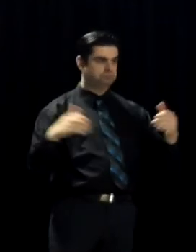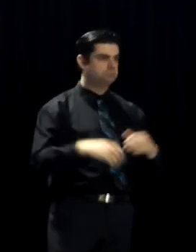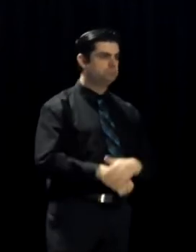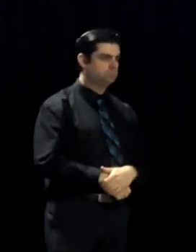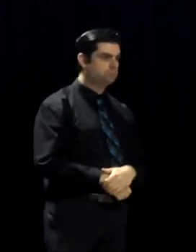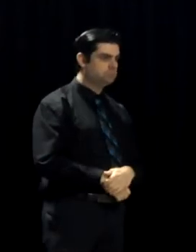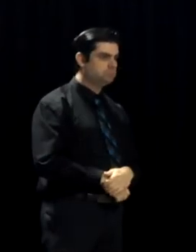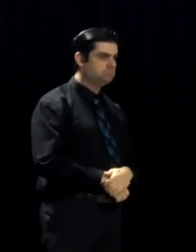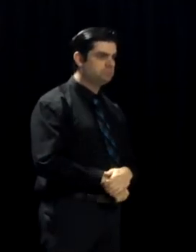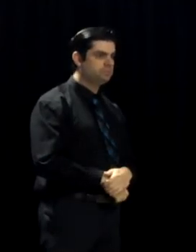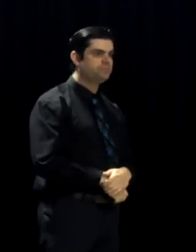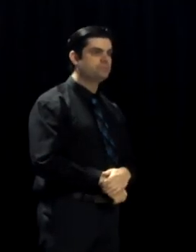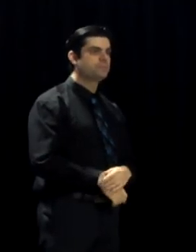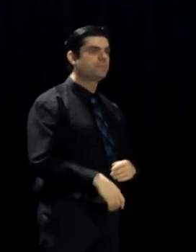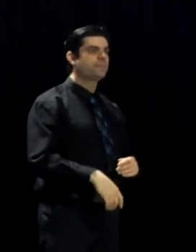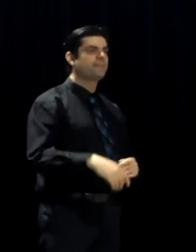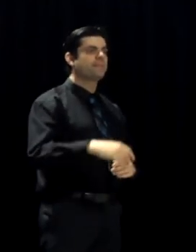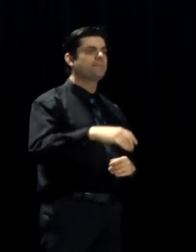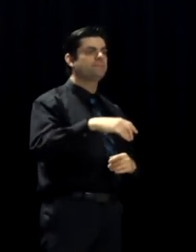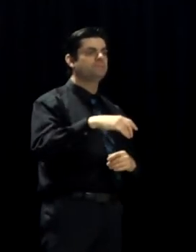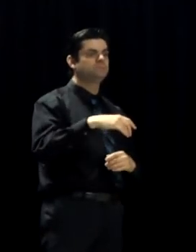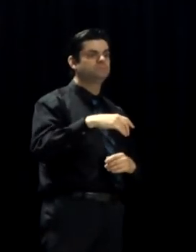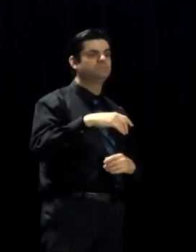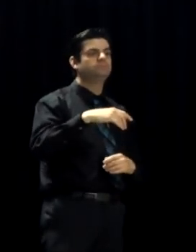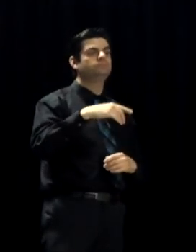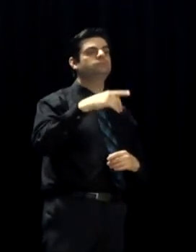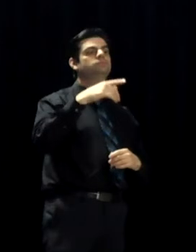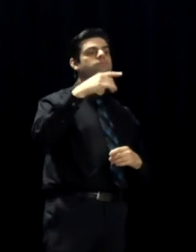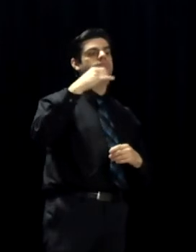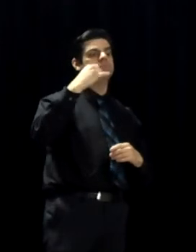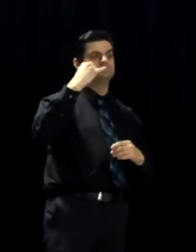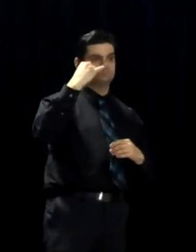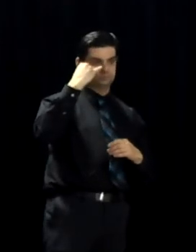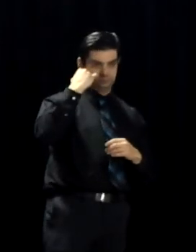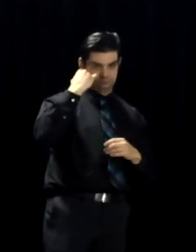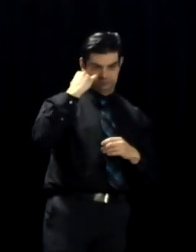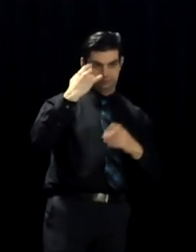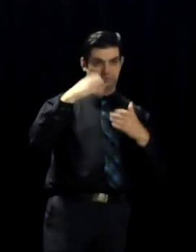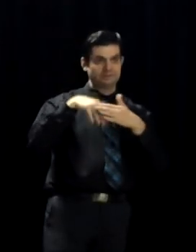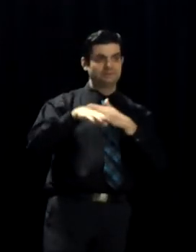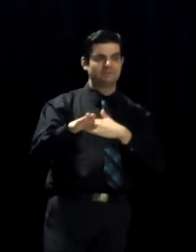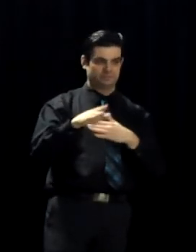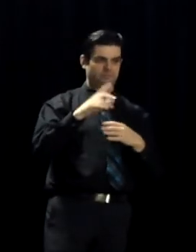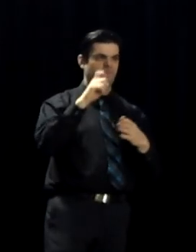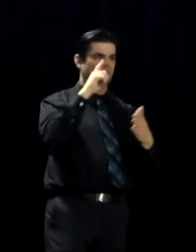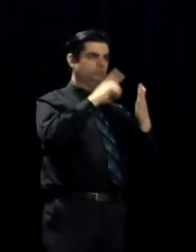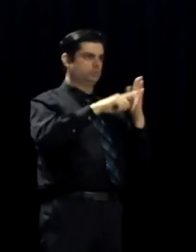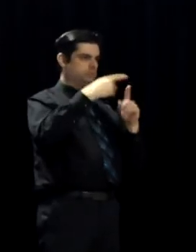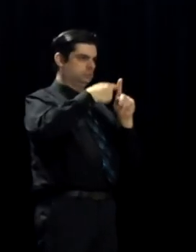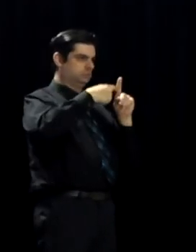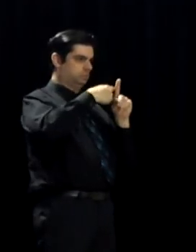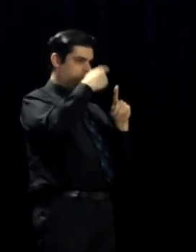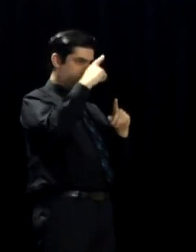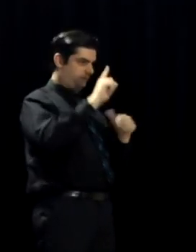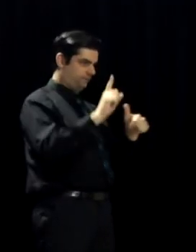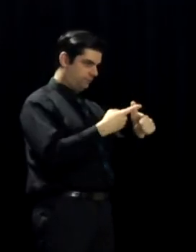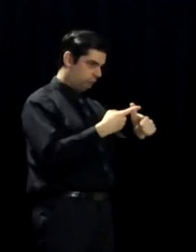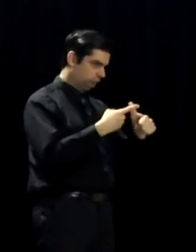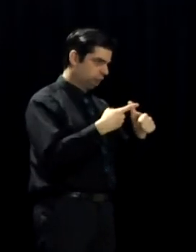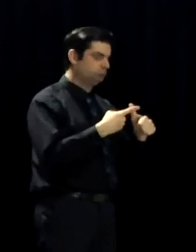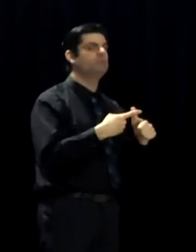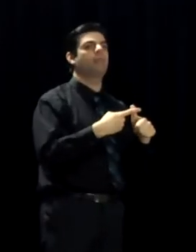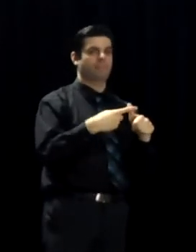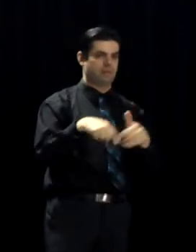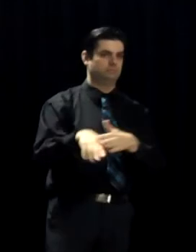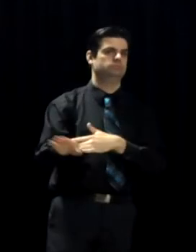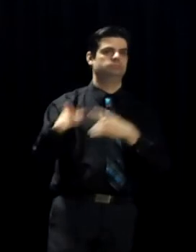you also had a temperature check, and then we had the beach sectioned off in 3 sections, and we had lots of staff